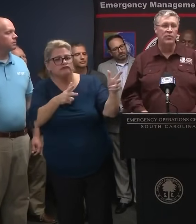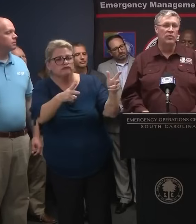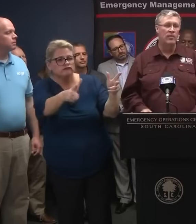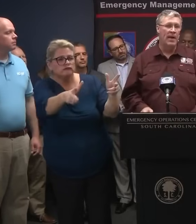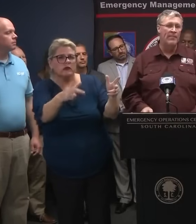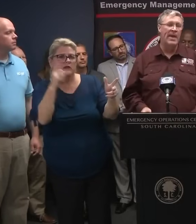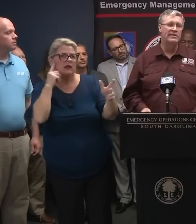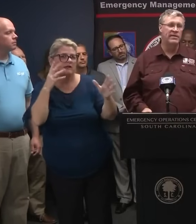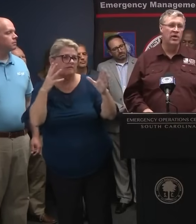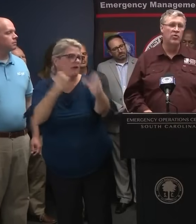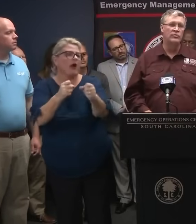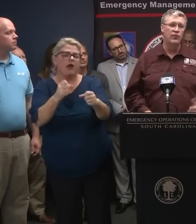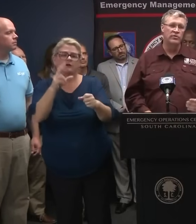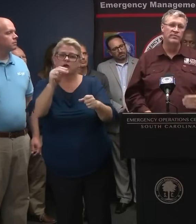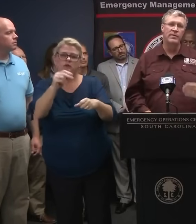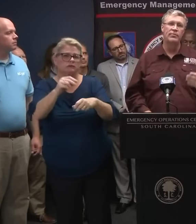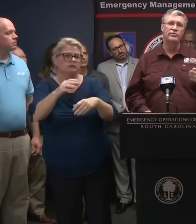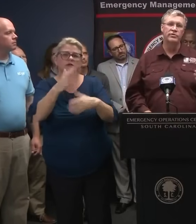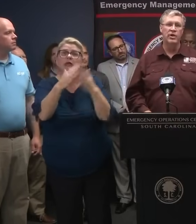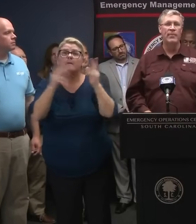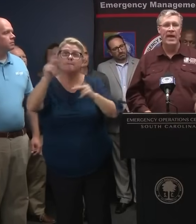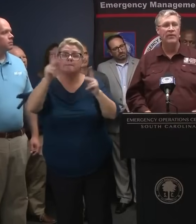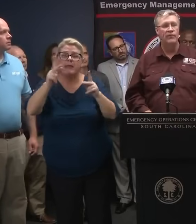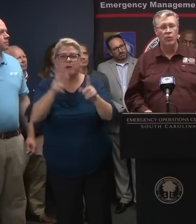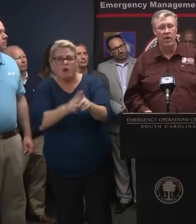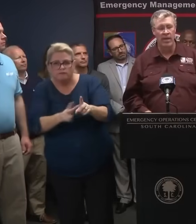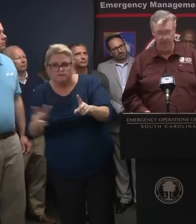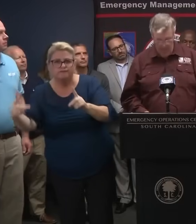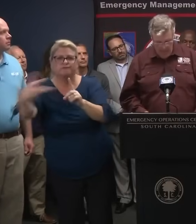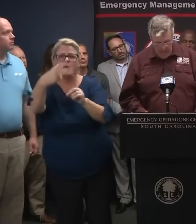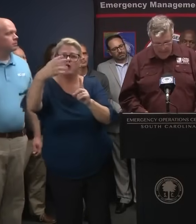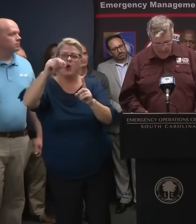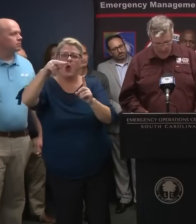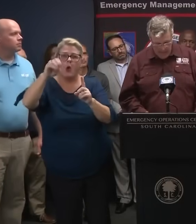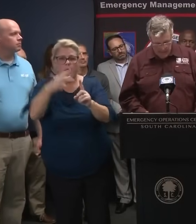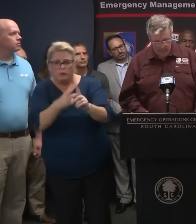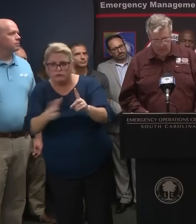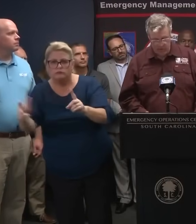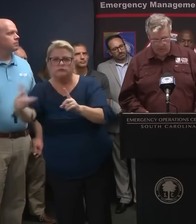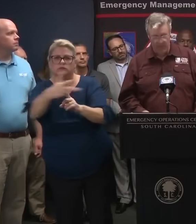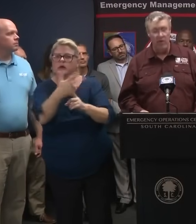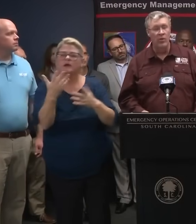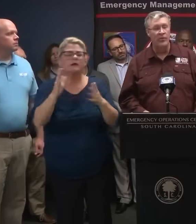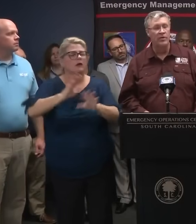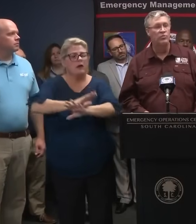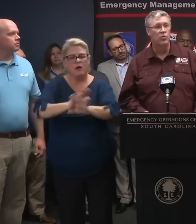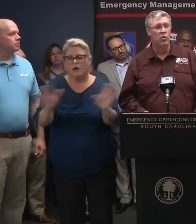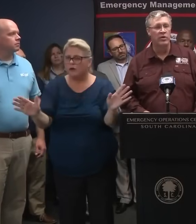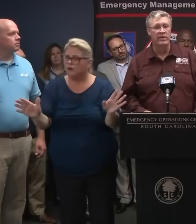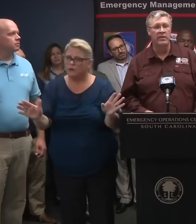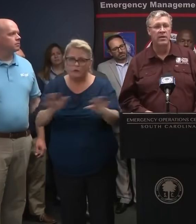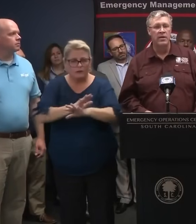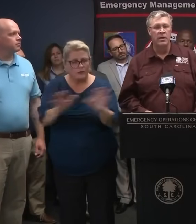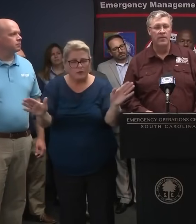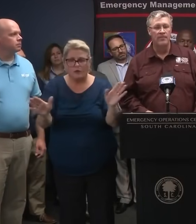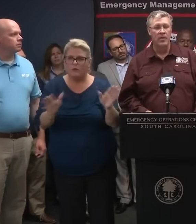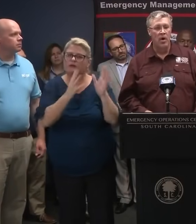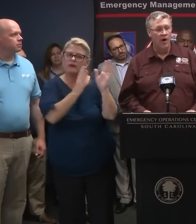of people bypassing cones, forcing people to jump out of the way, and that's destructive. Bear with us. We're